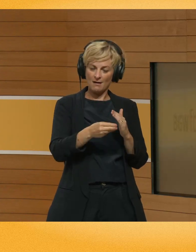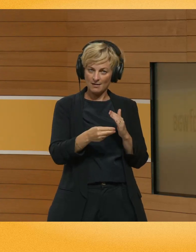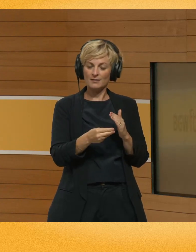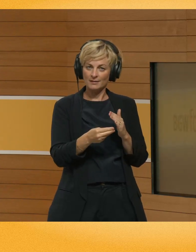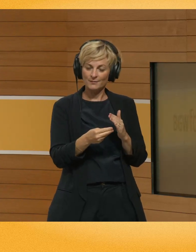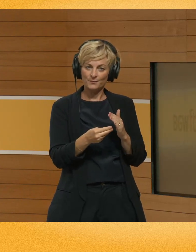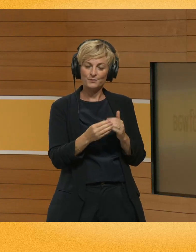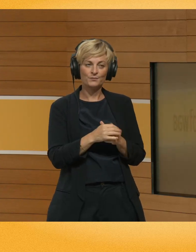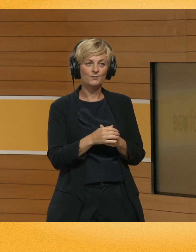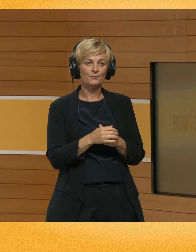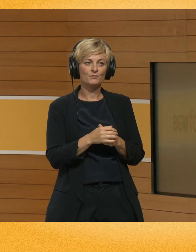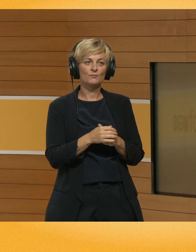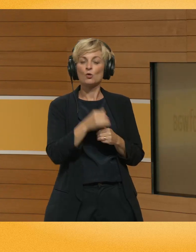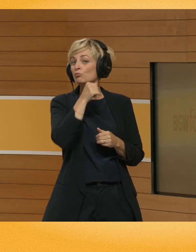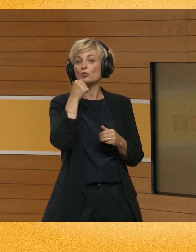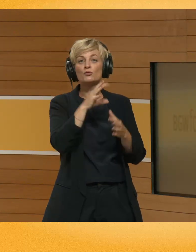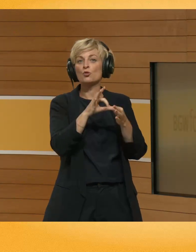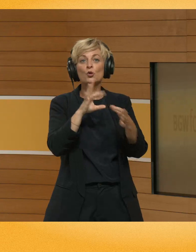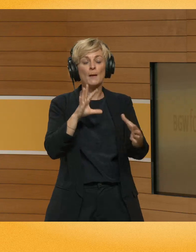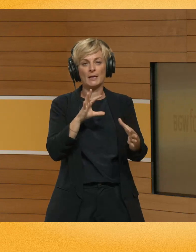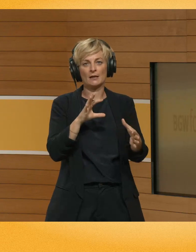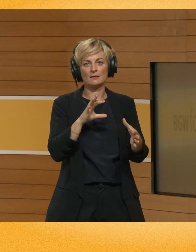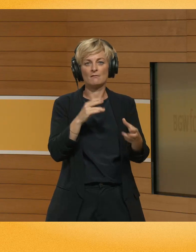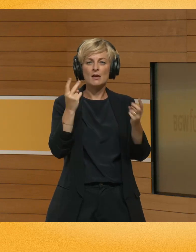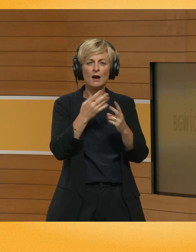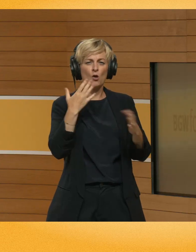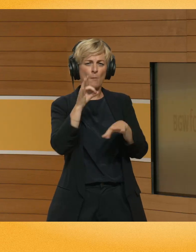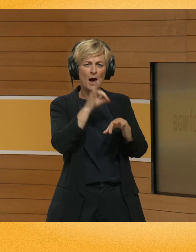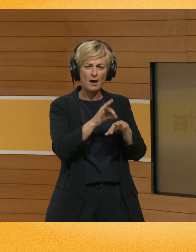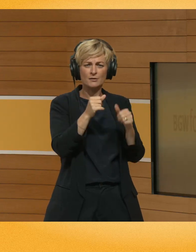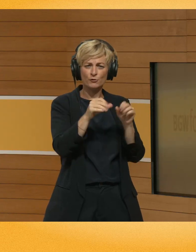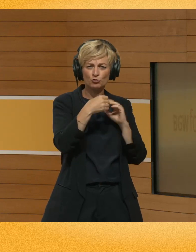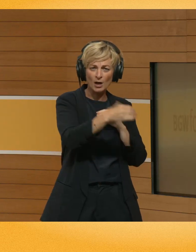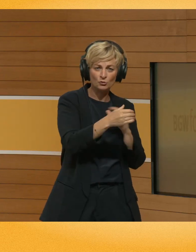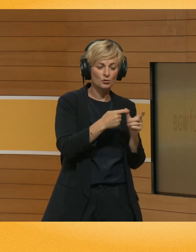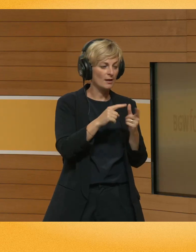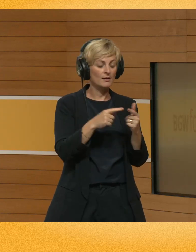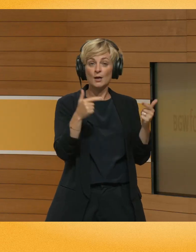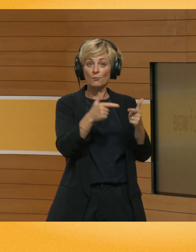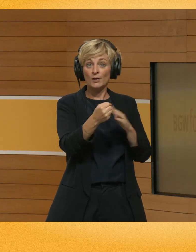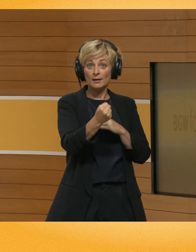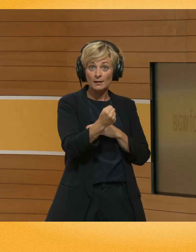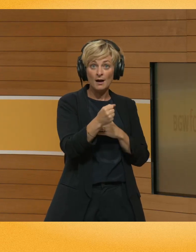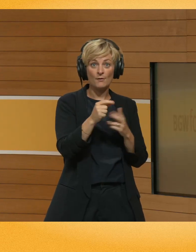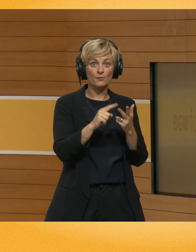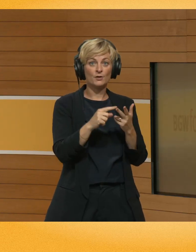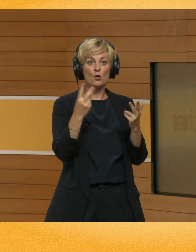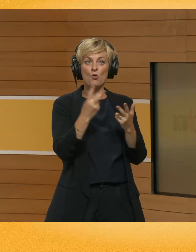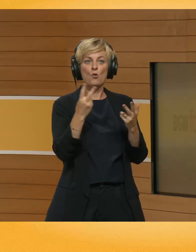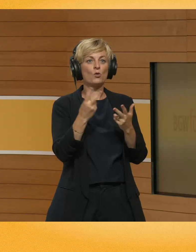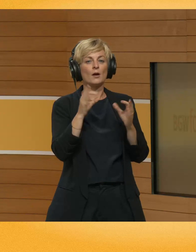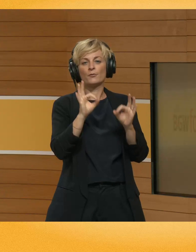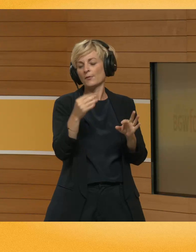just finishing his or her studies and then starting a new job at Bergmannstrost, or if it's a member of the administration.